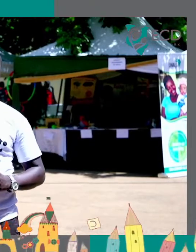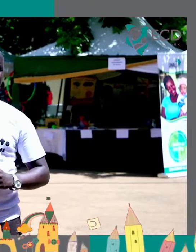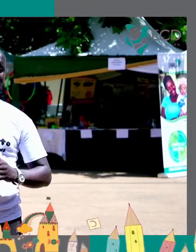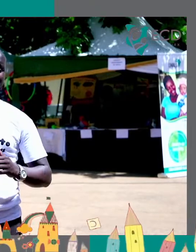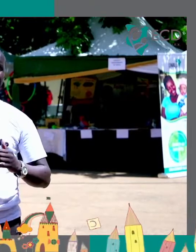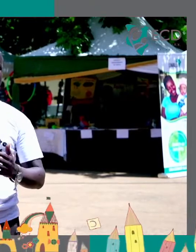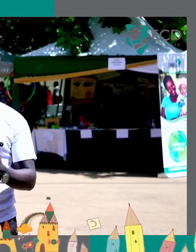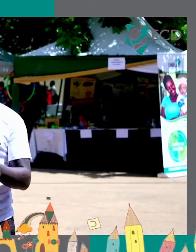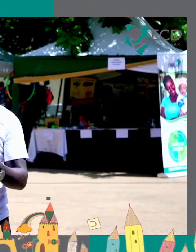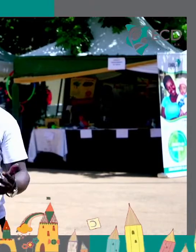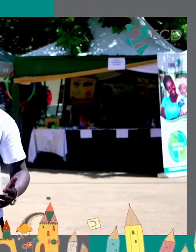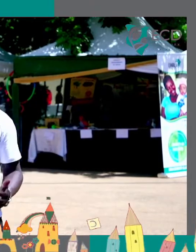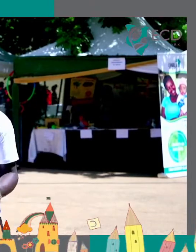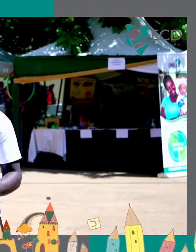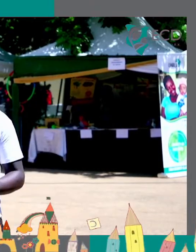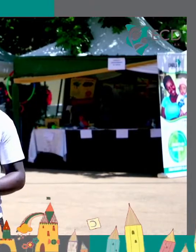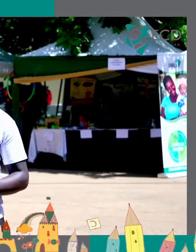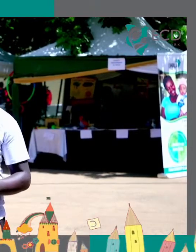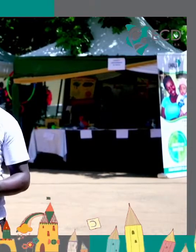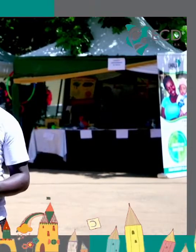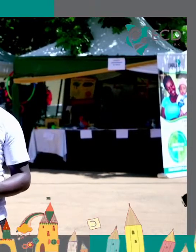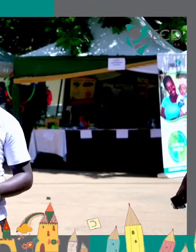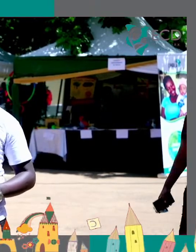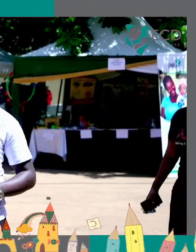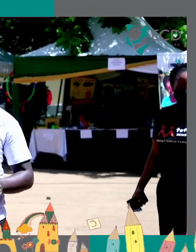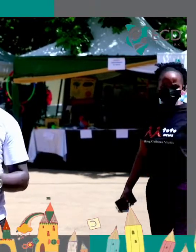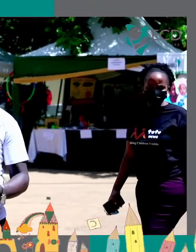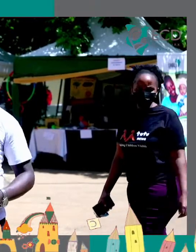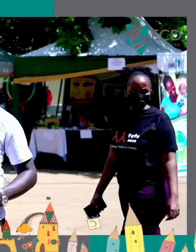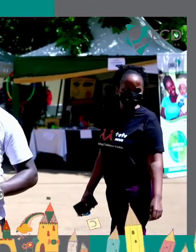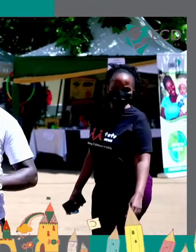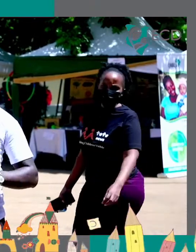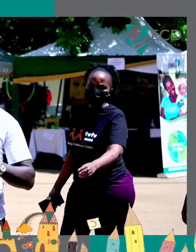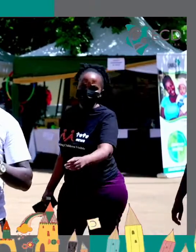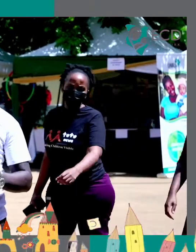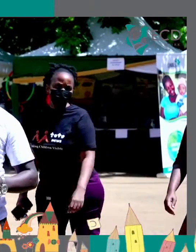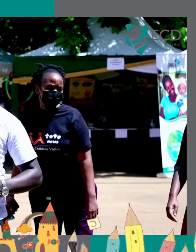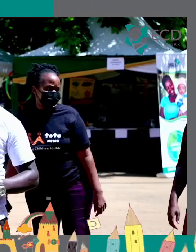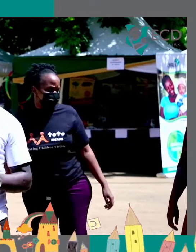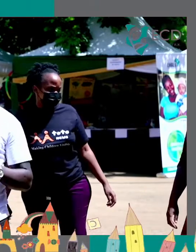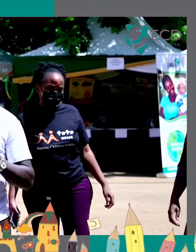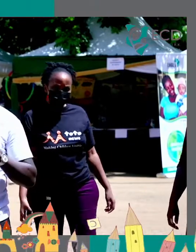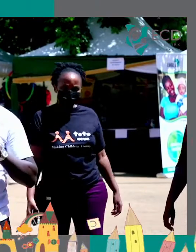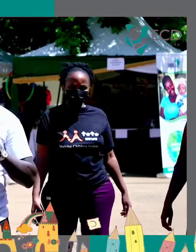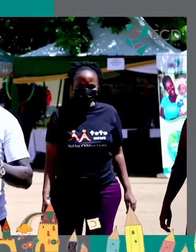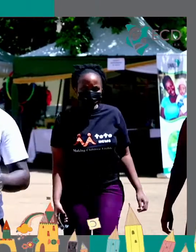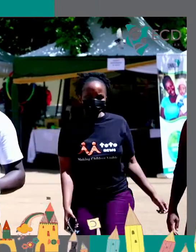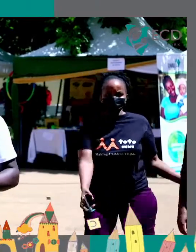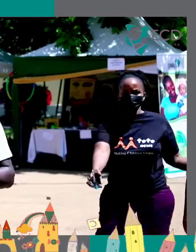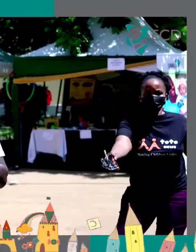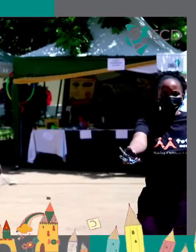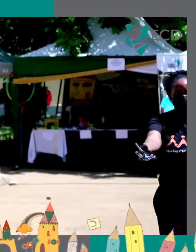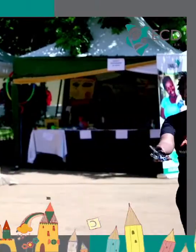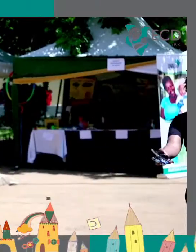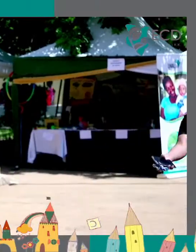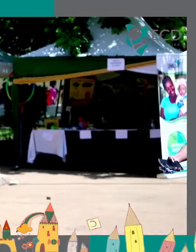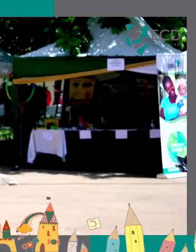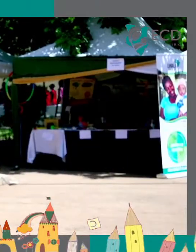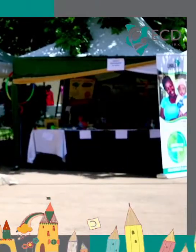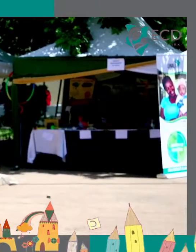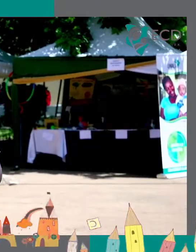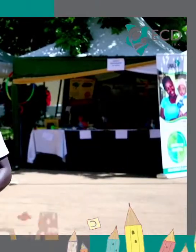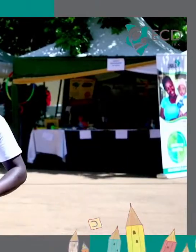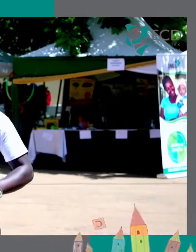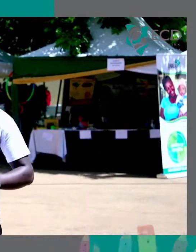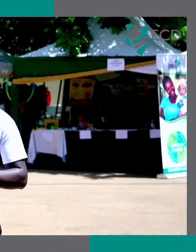And we have a lot of things that we are learning from this conference, and I'm sure if these strategies, these discussions are